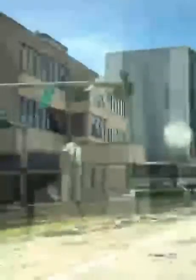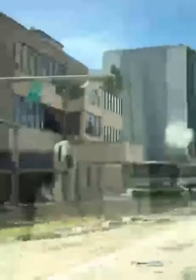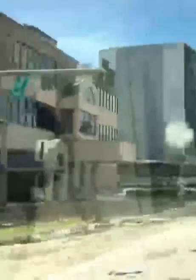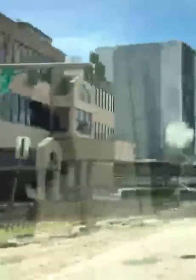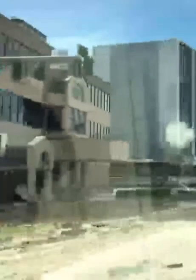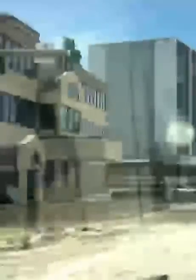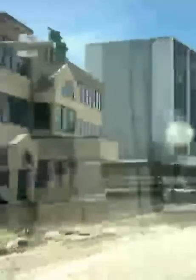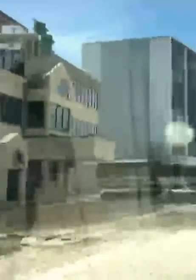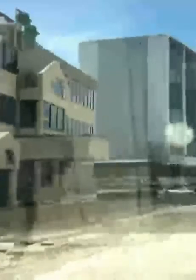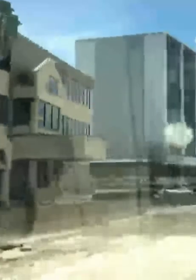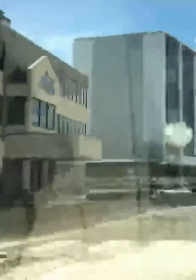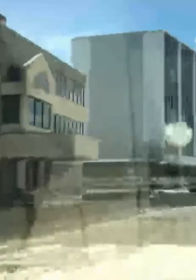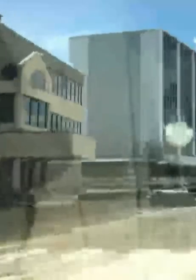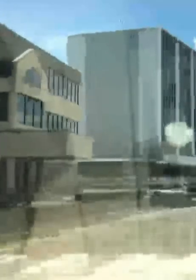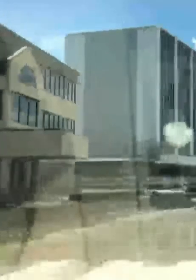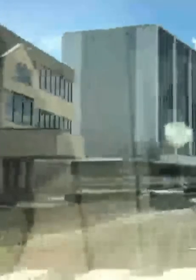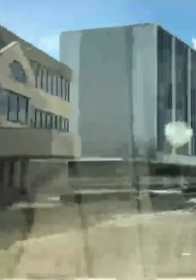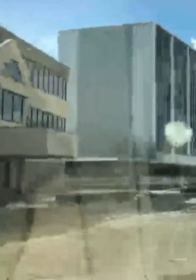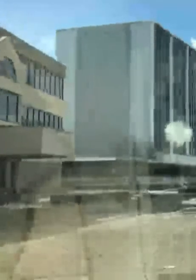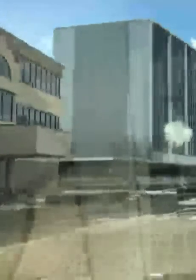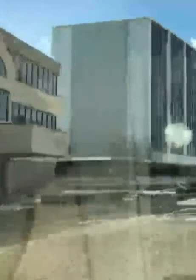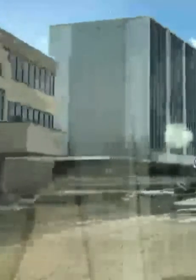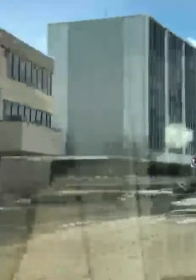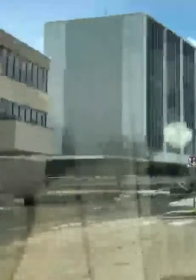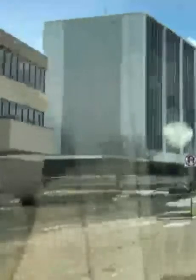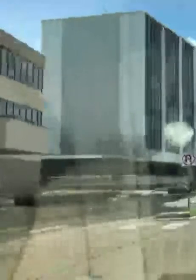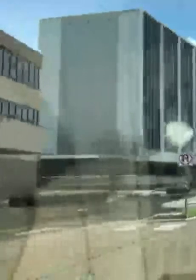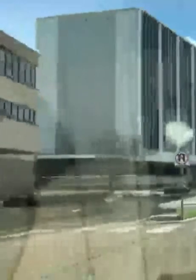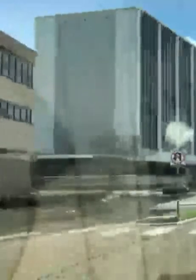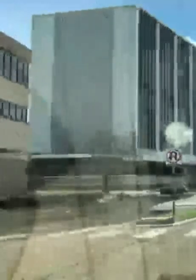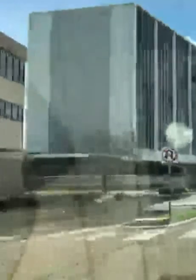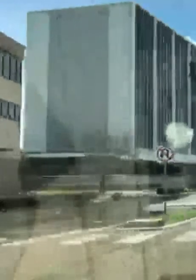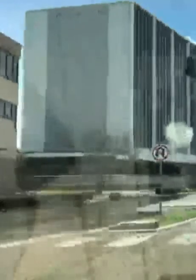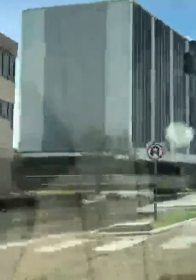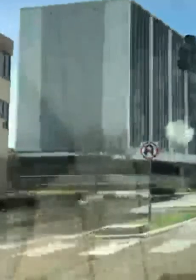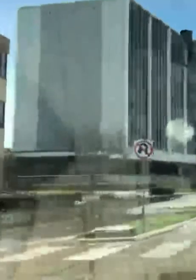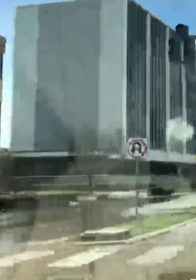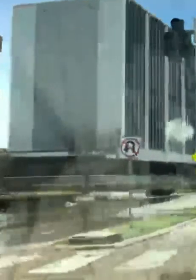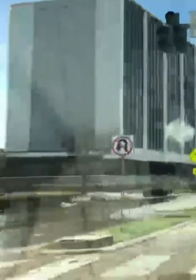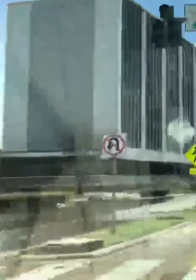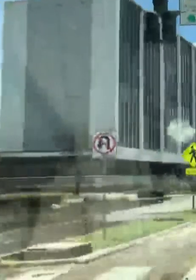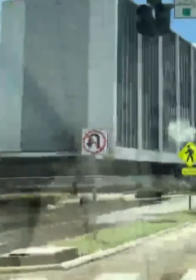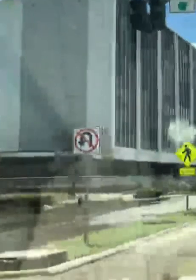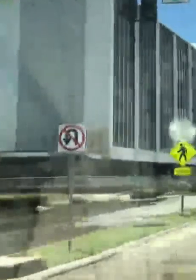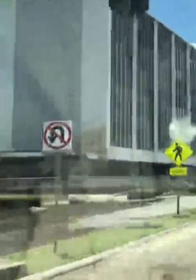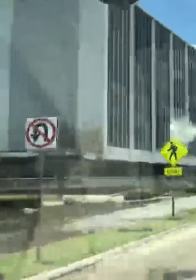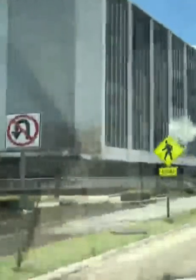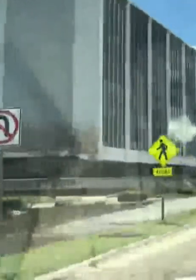a nice thing. Some water on the left here, but nothing significant.